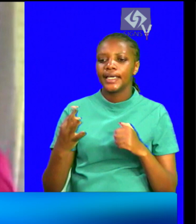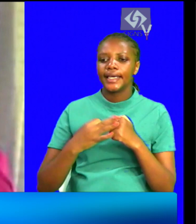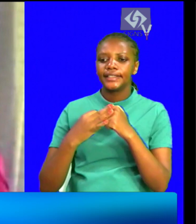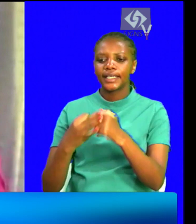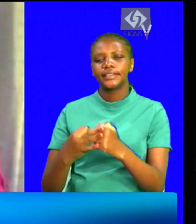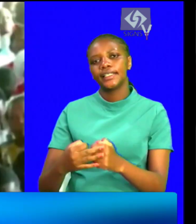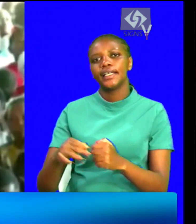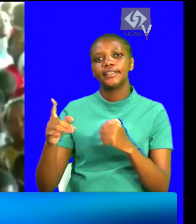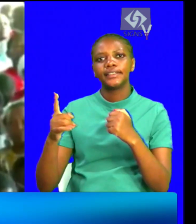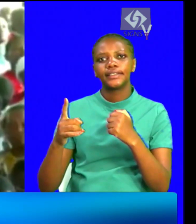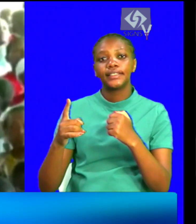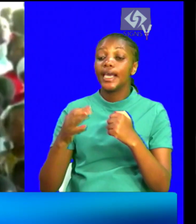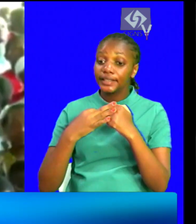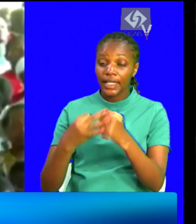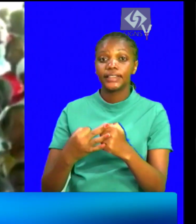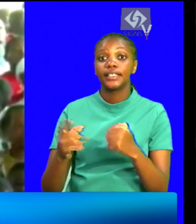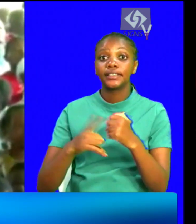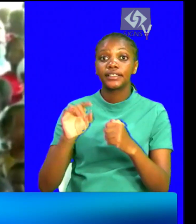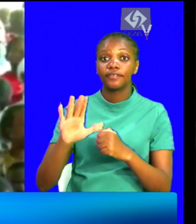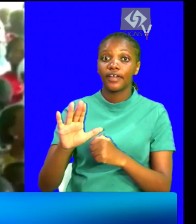milioni 865.